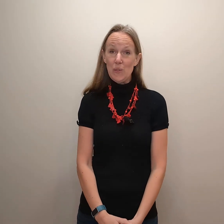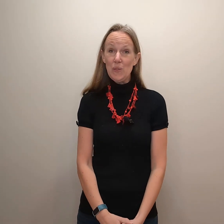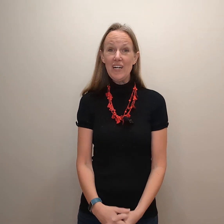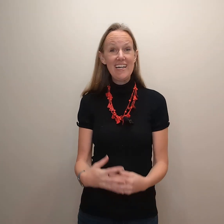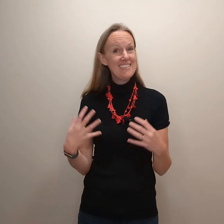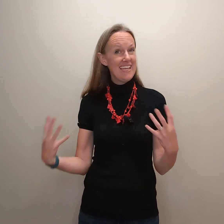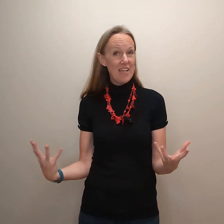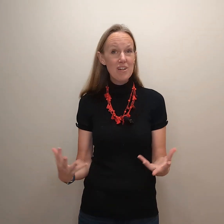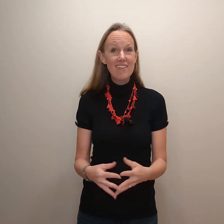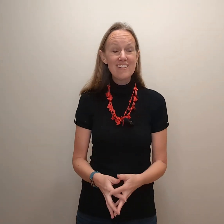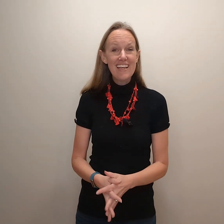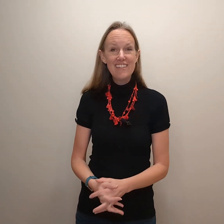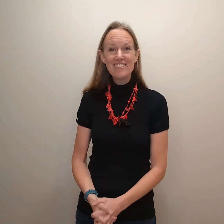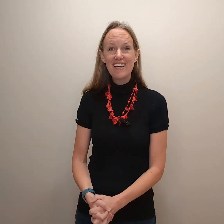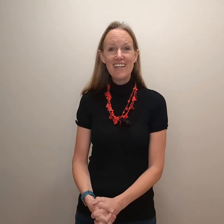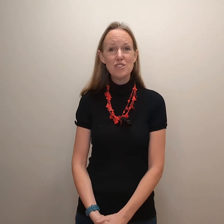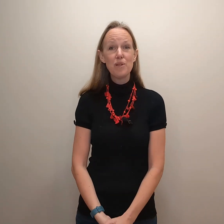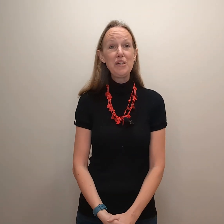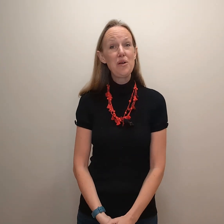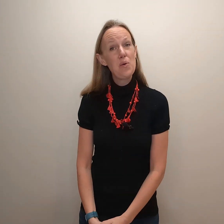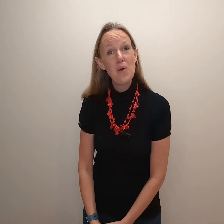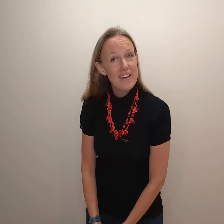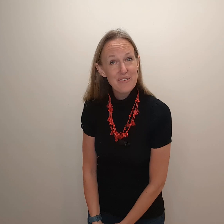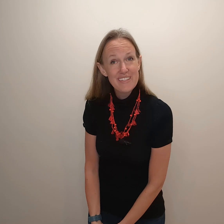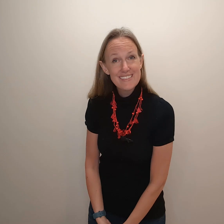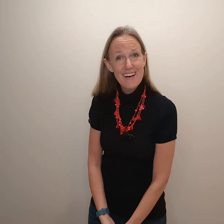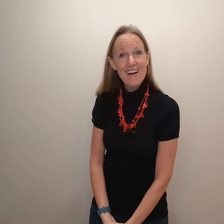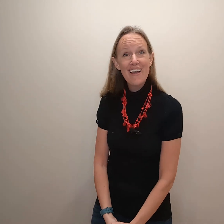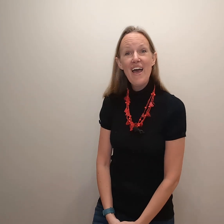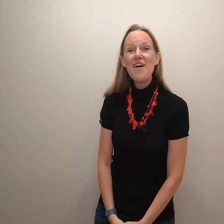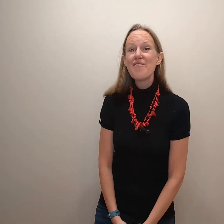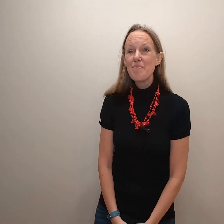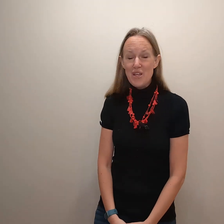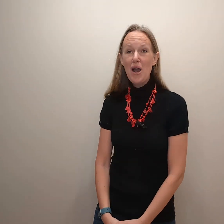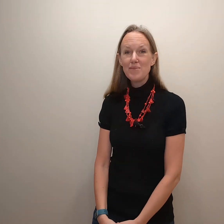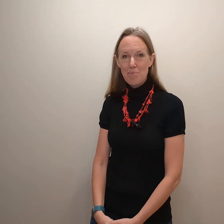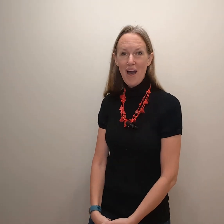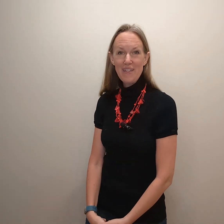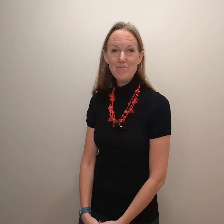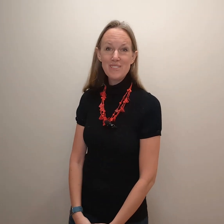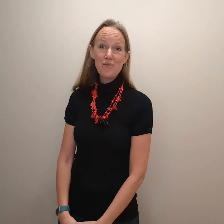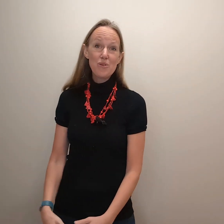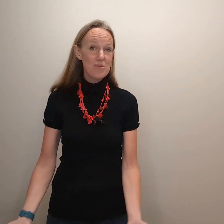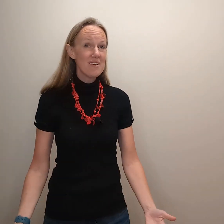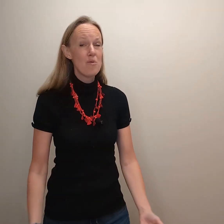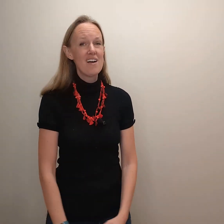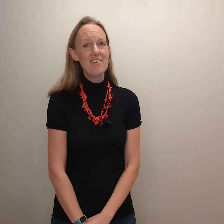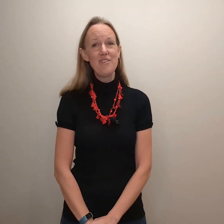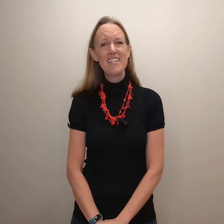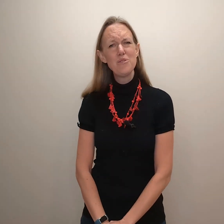So today we're not learning any new signs. We are going to walk through this song from top to bottom. So normally on a walkthrough, I do